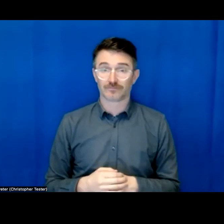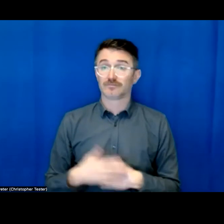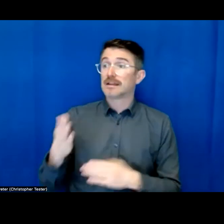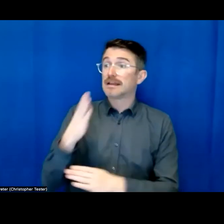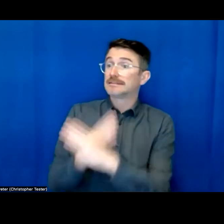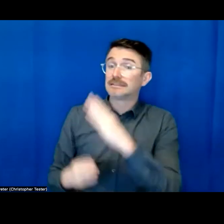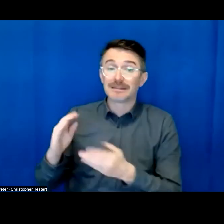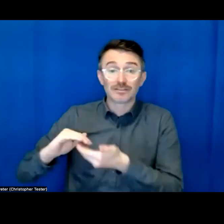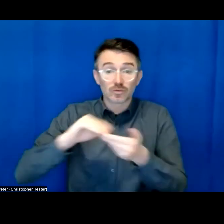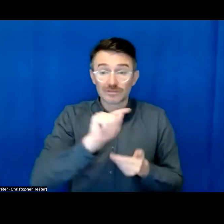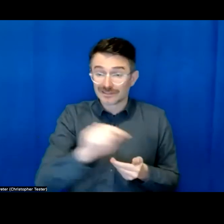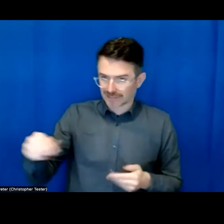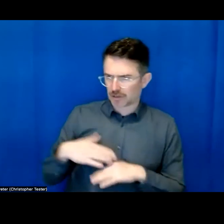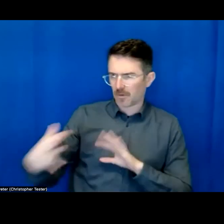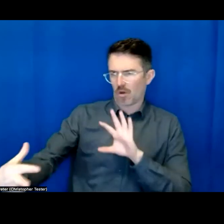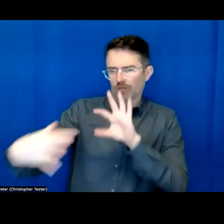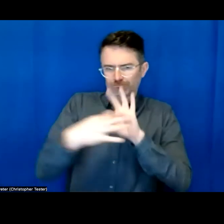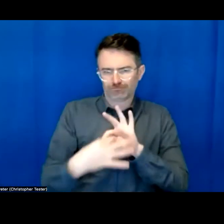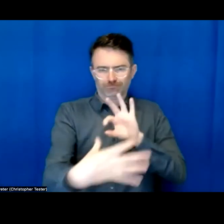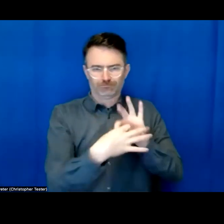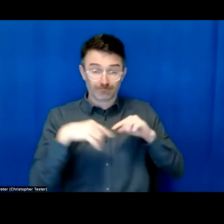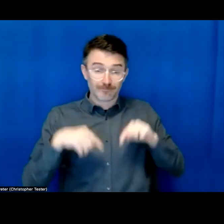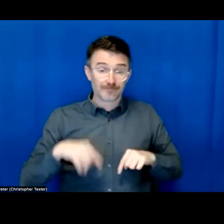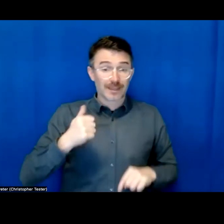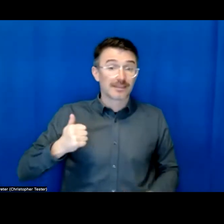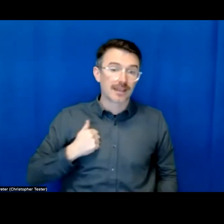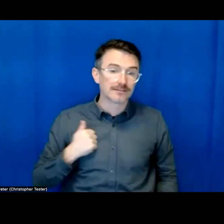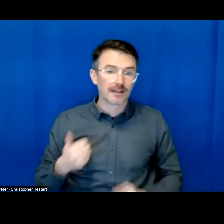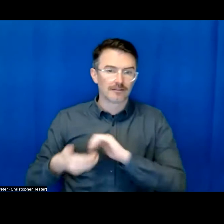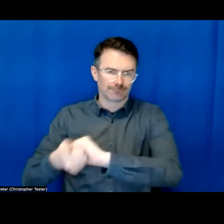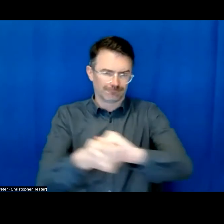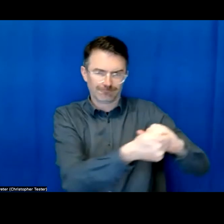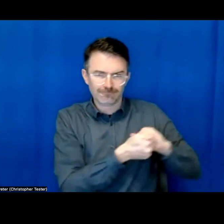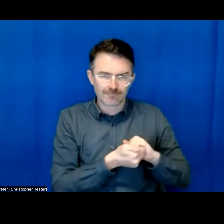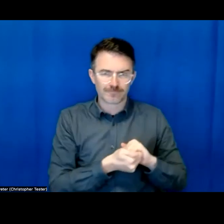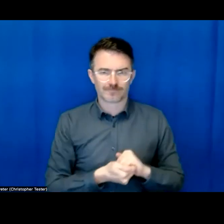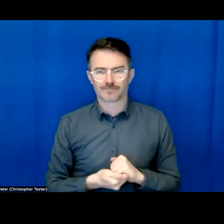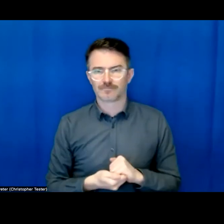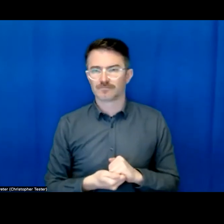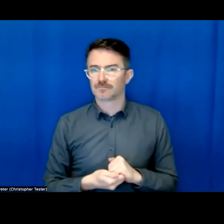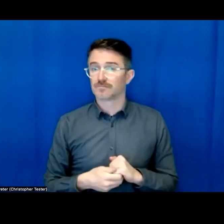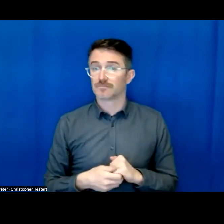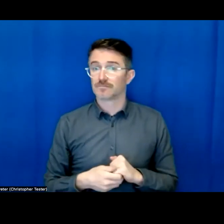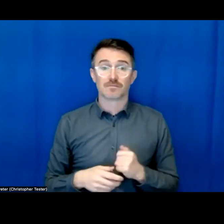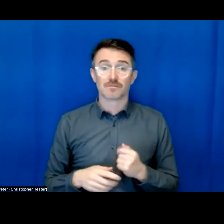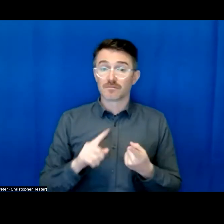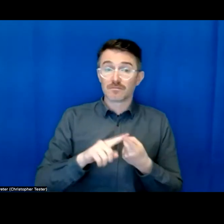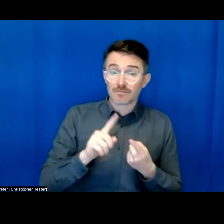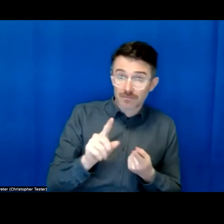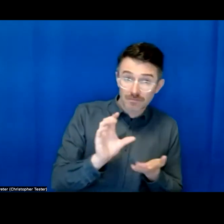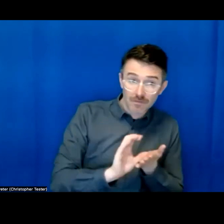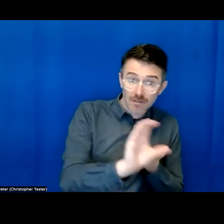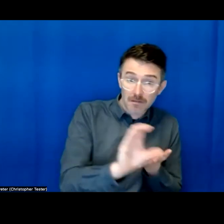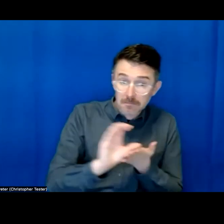advancing disability inclusion in the paid and unpaid care agenda and with the multilateral development banks,